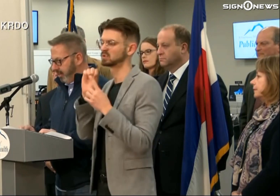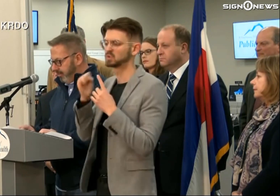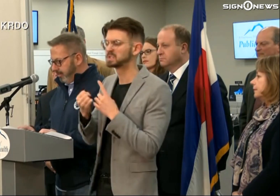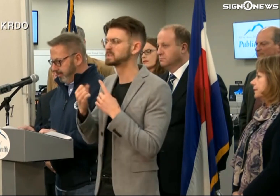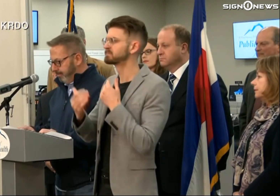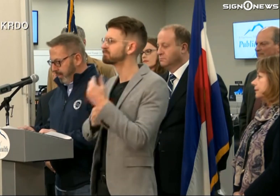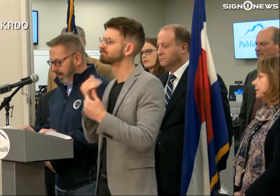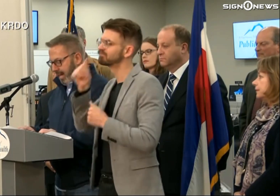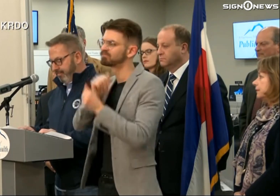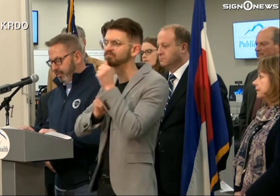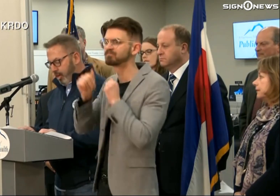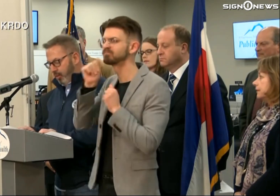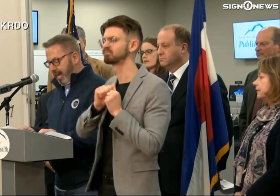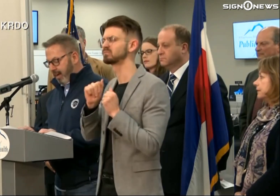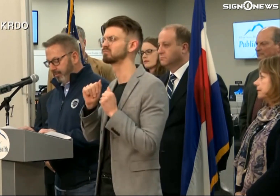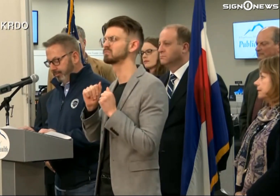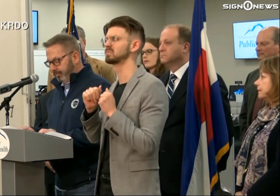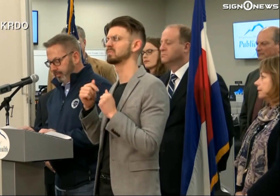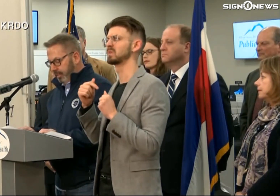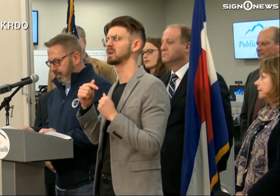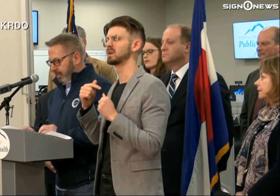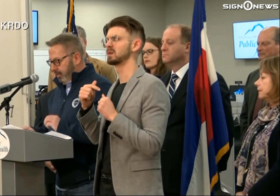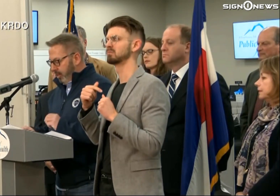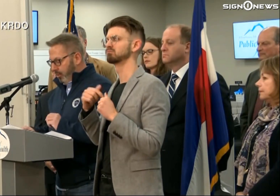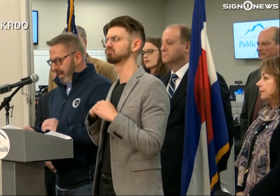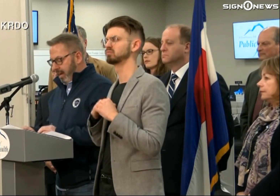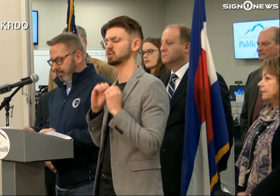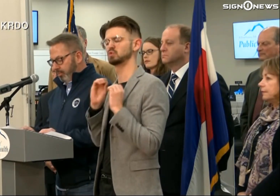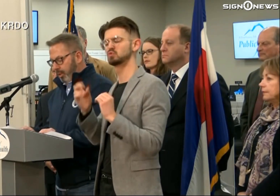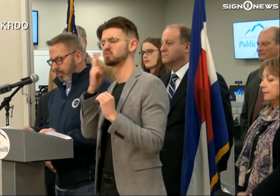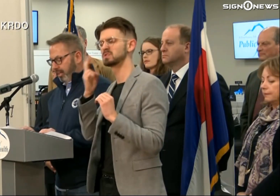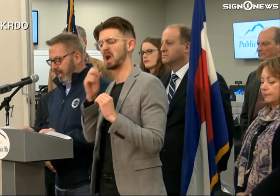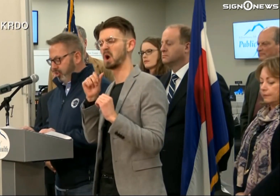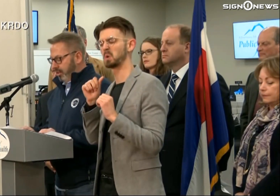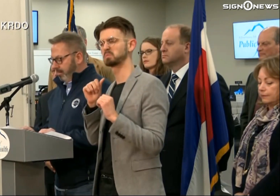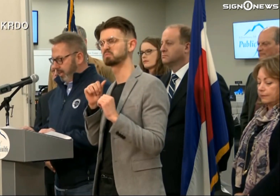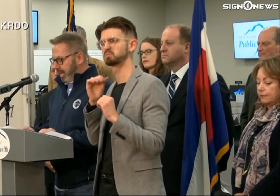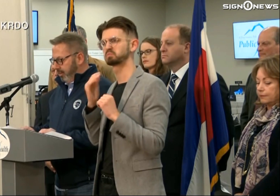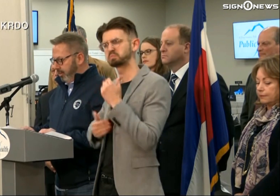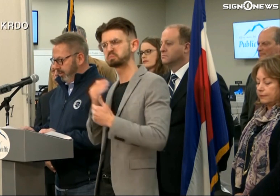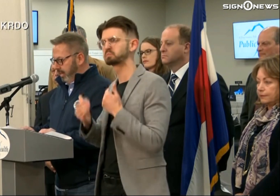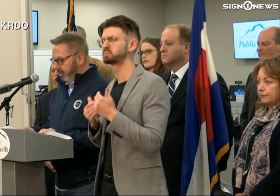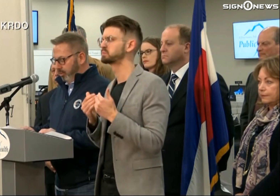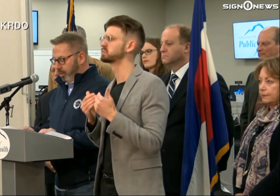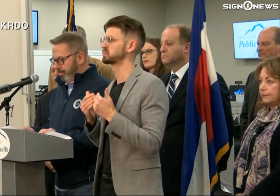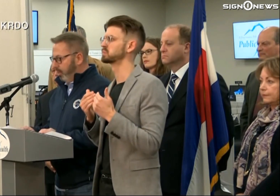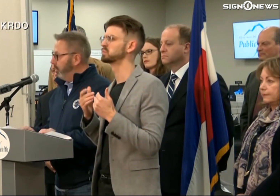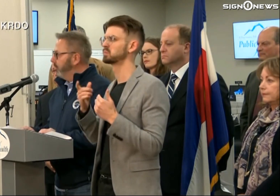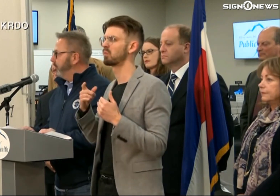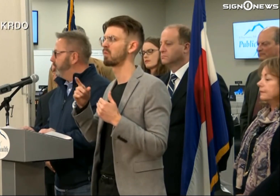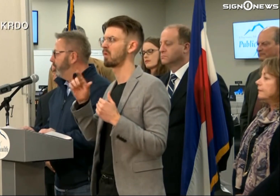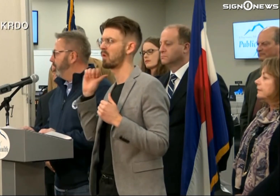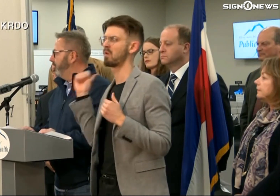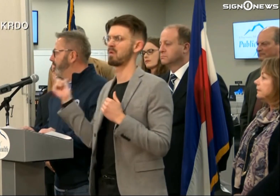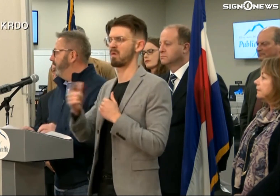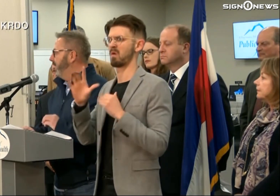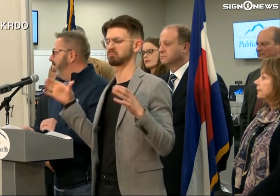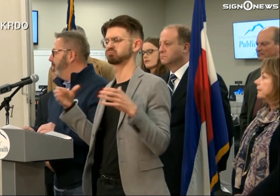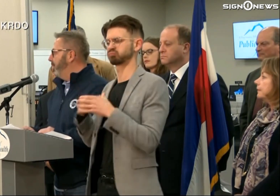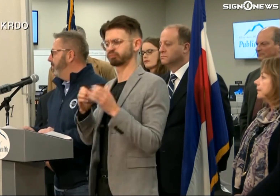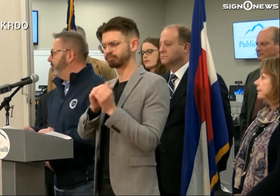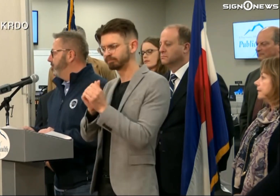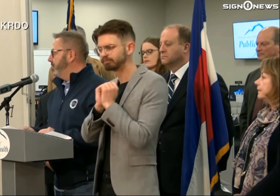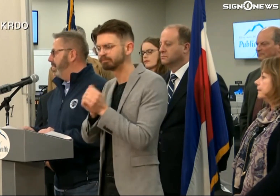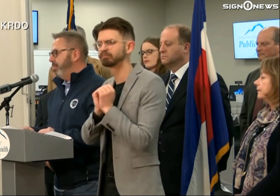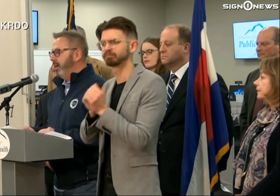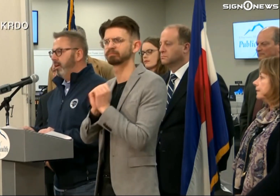see in front of us. I have no doubt we will each come together and do our part to serve and